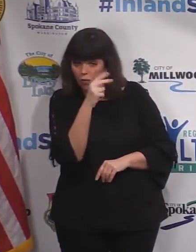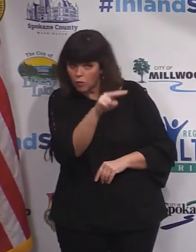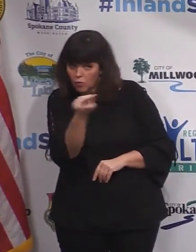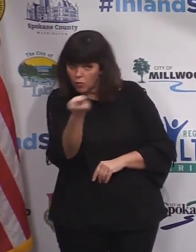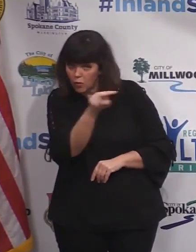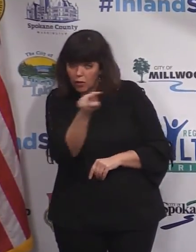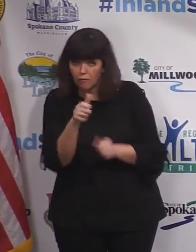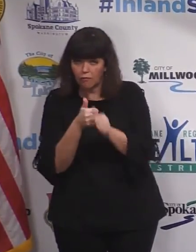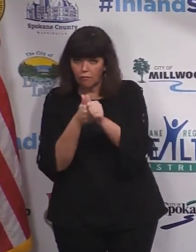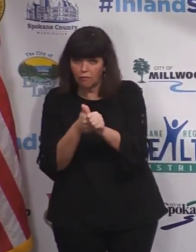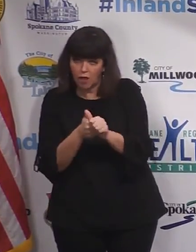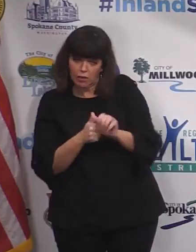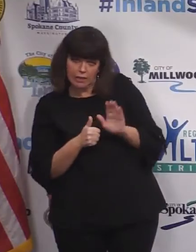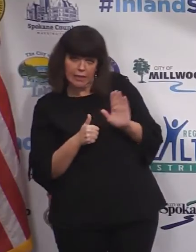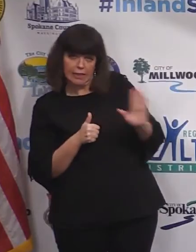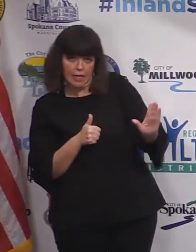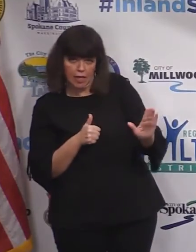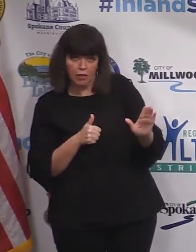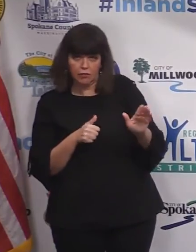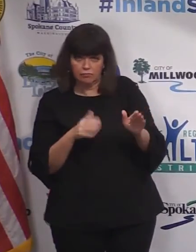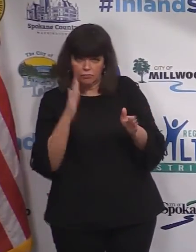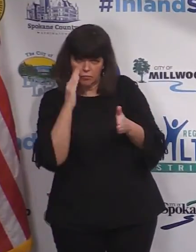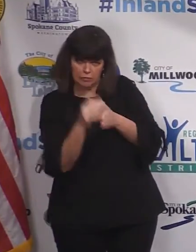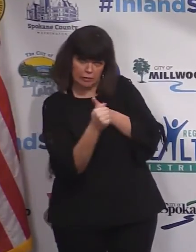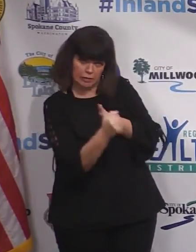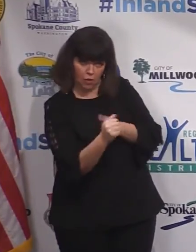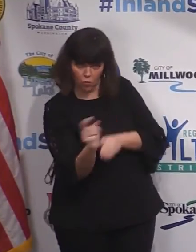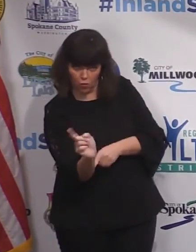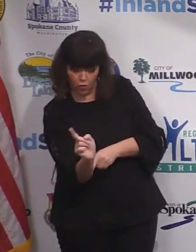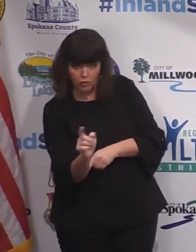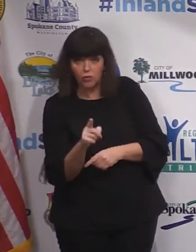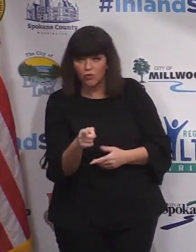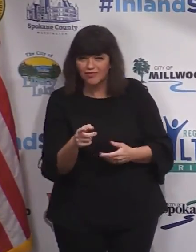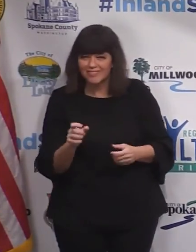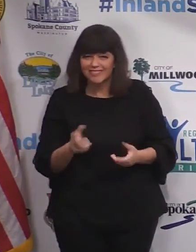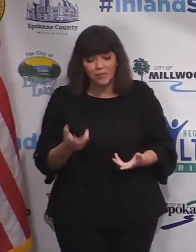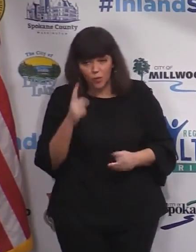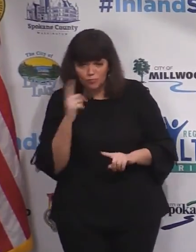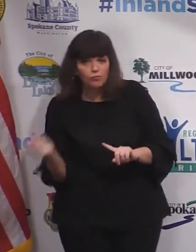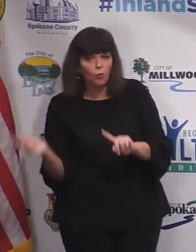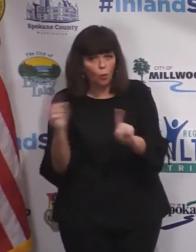will do our very best to get you food if you turn up there.